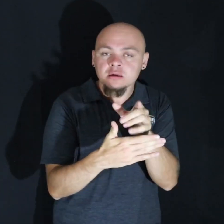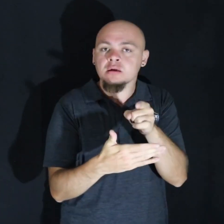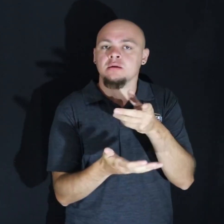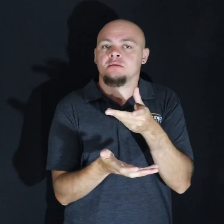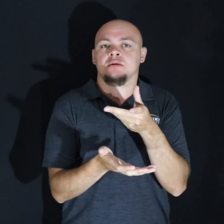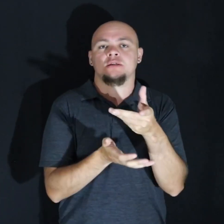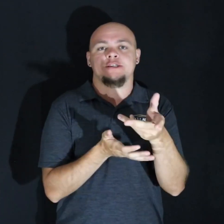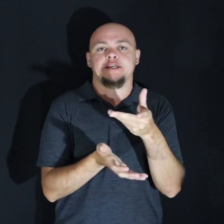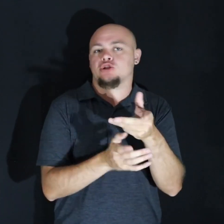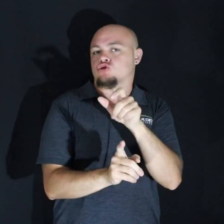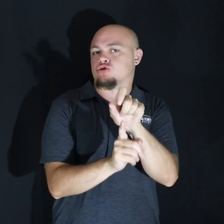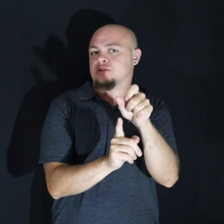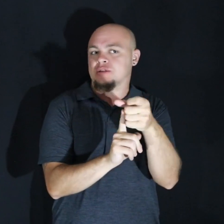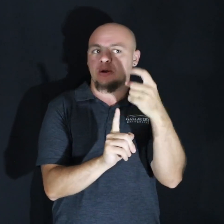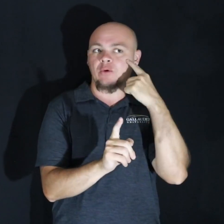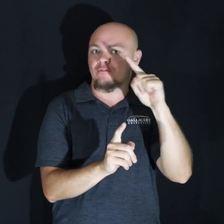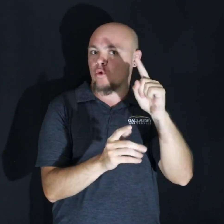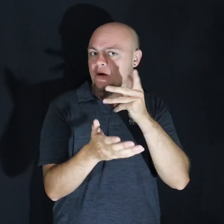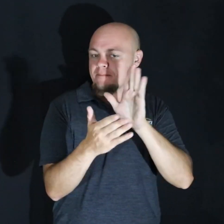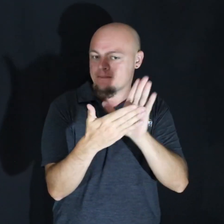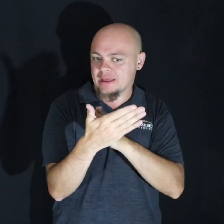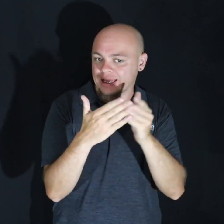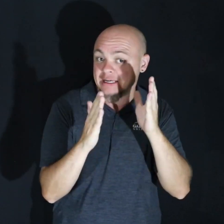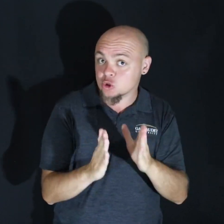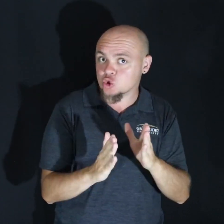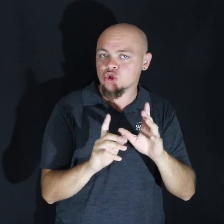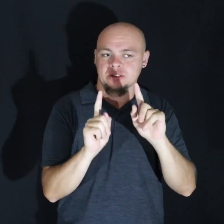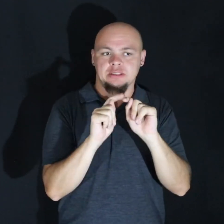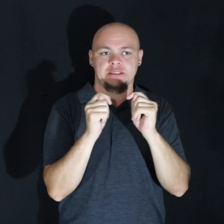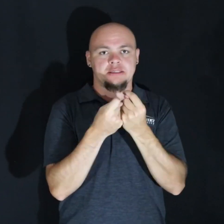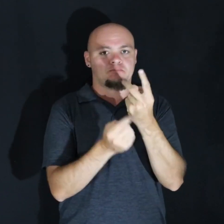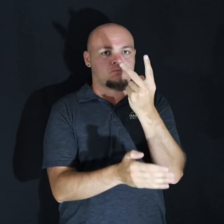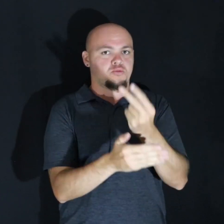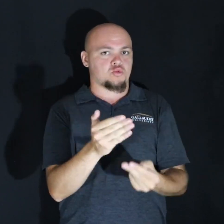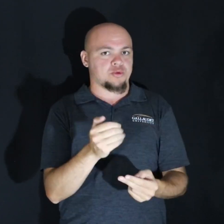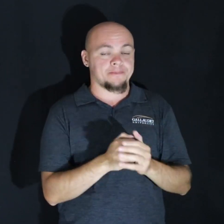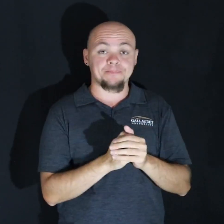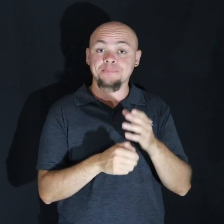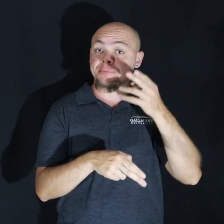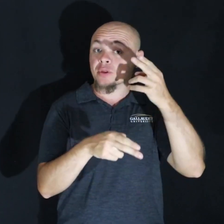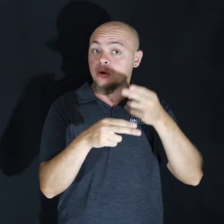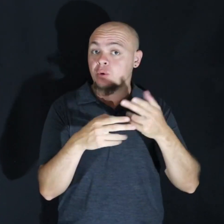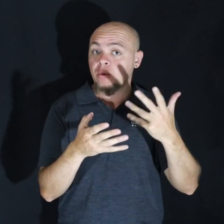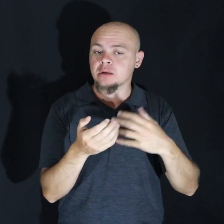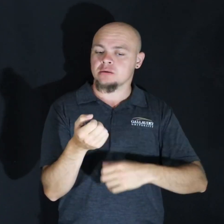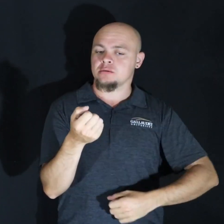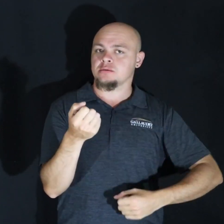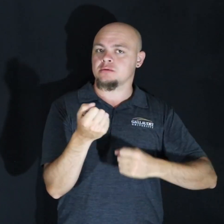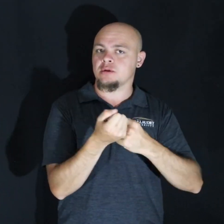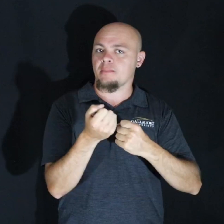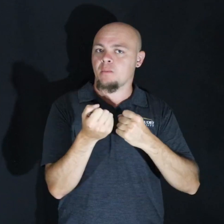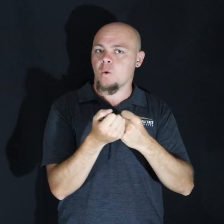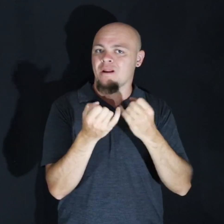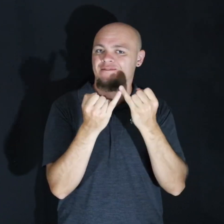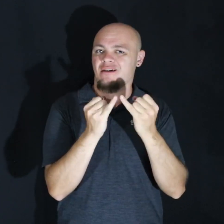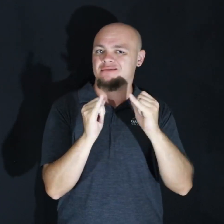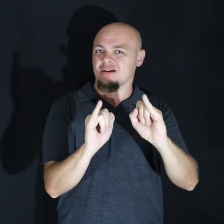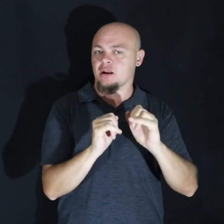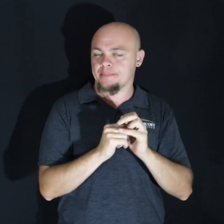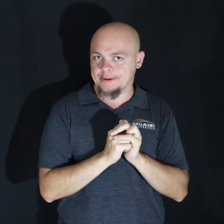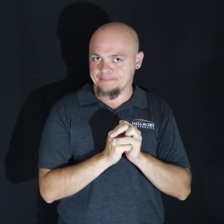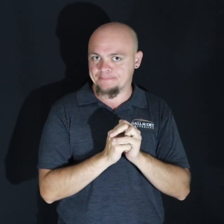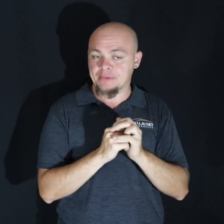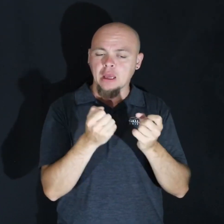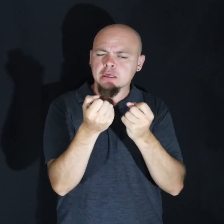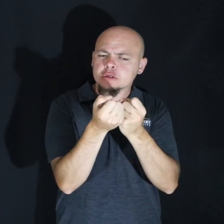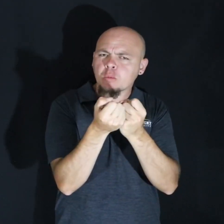engaging situation for painters and for teams. It's called supportive autonomy. And